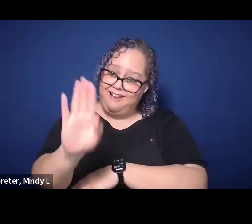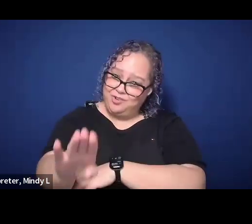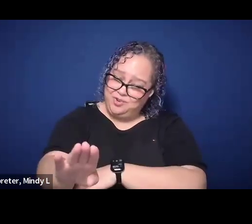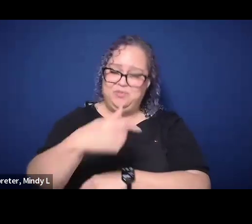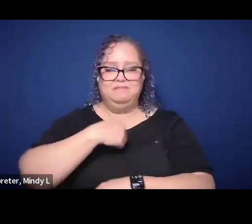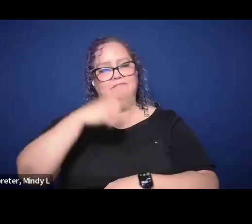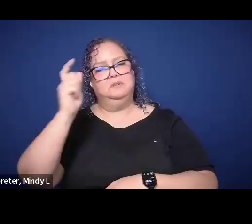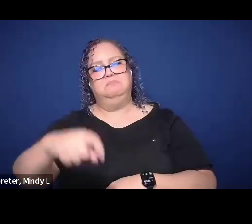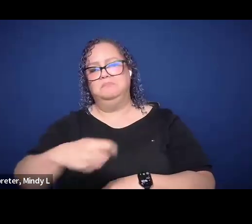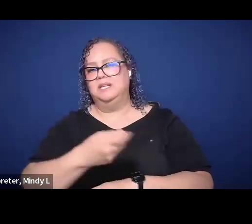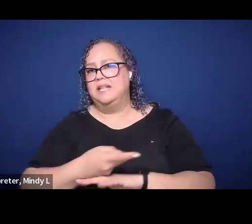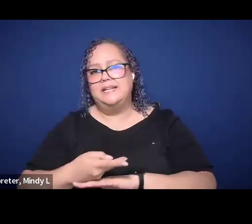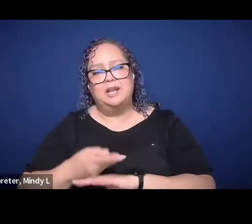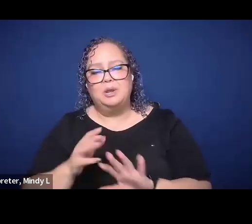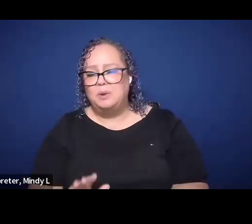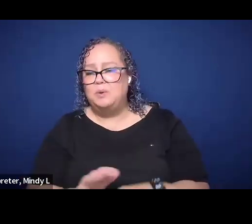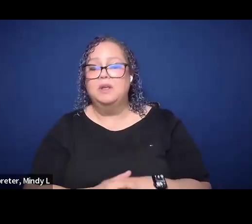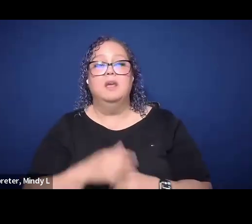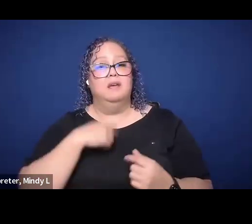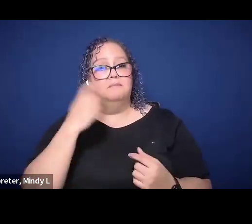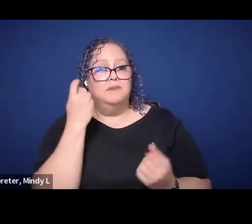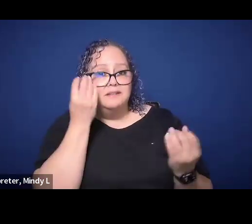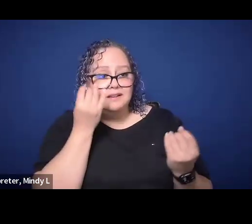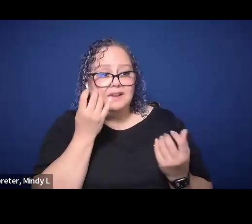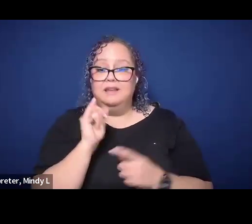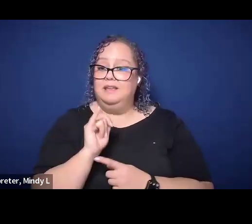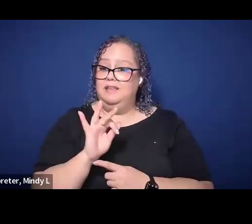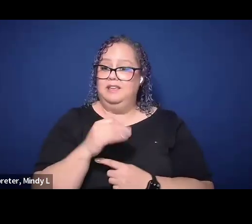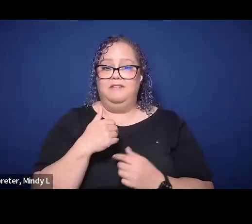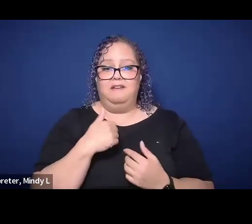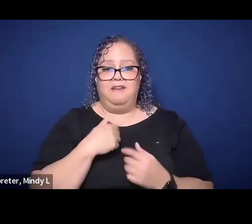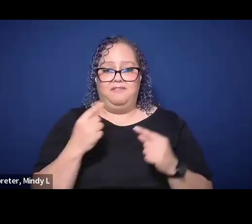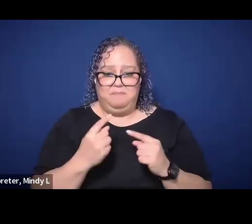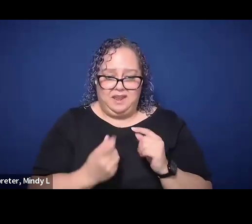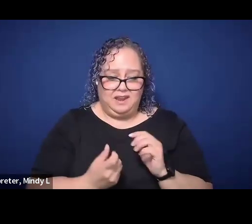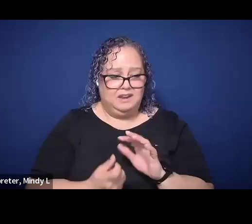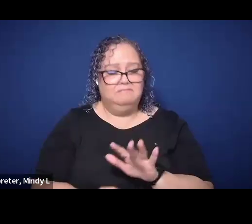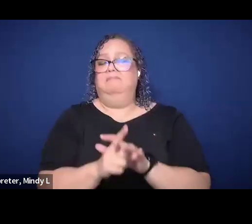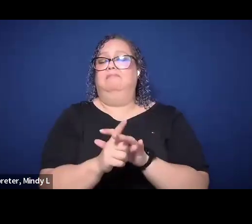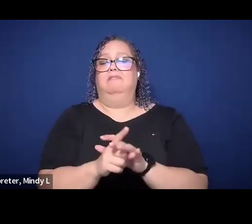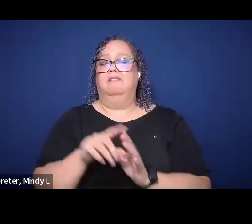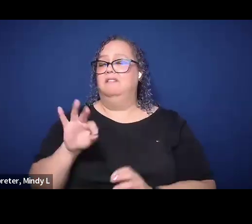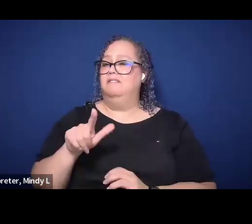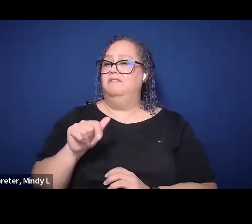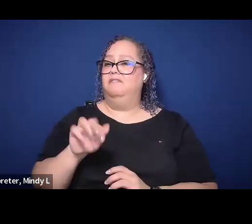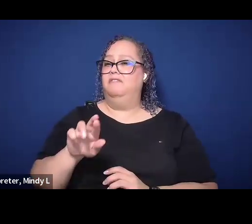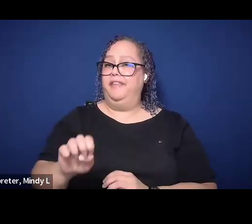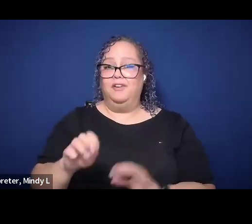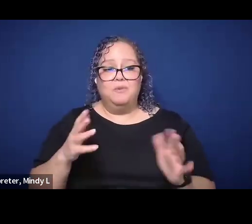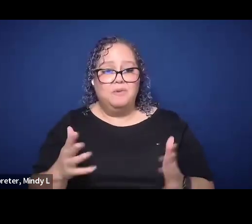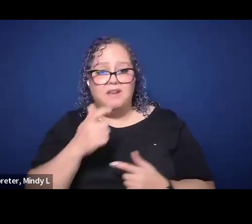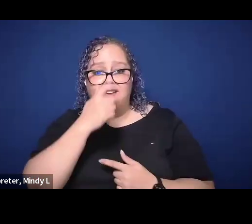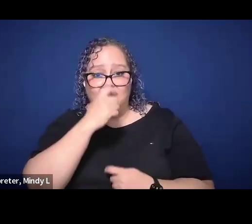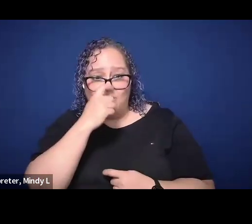an accounting for times when I have a flare or when I get a cold and my entire body seems to get